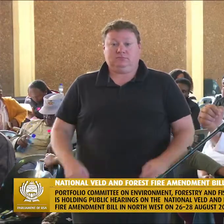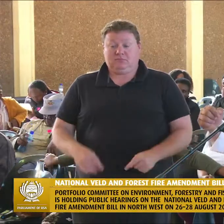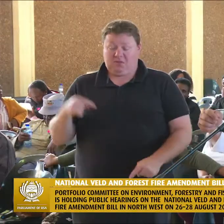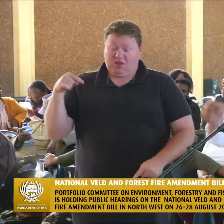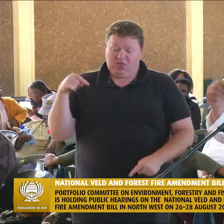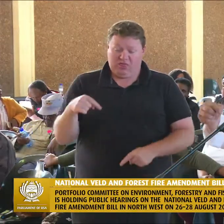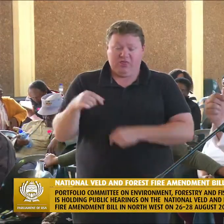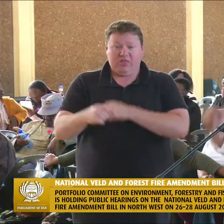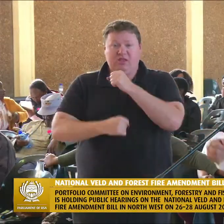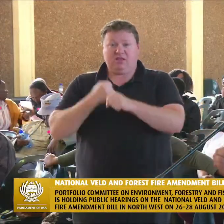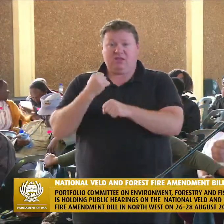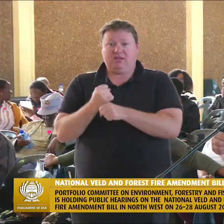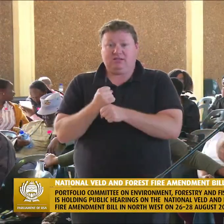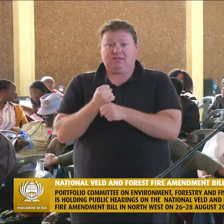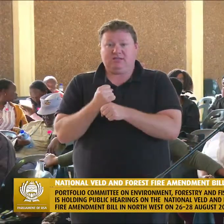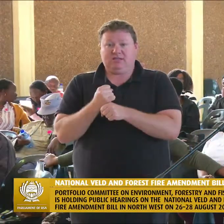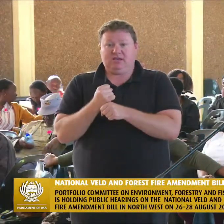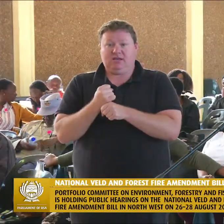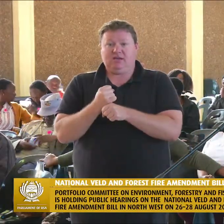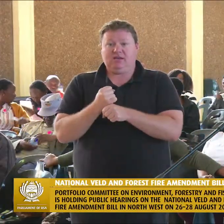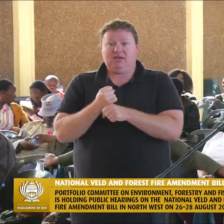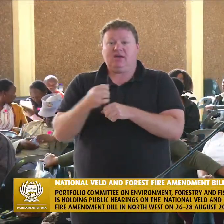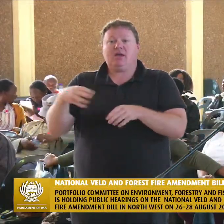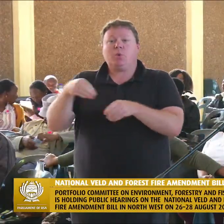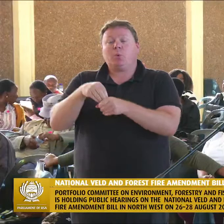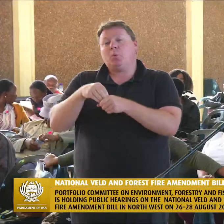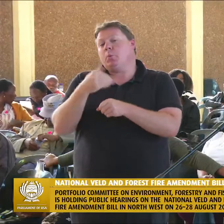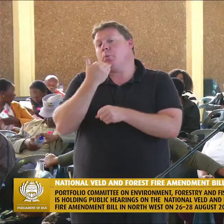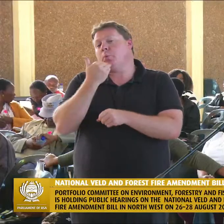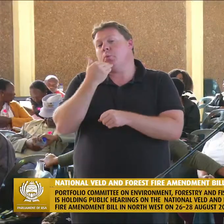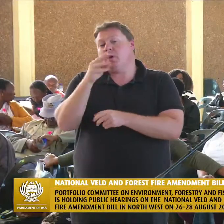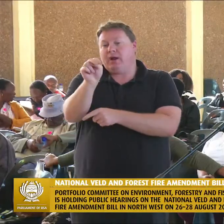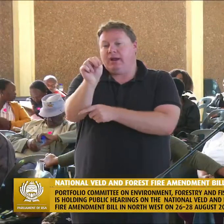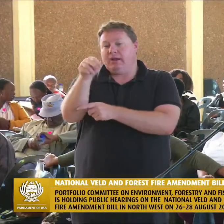this year together with the national prosecuting authority